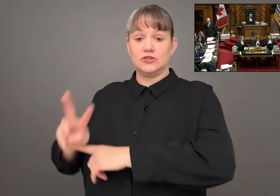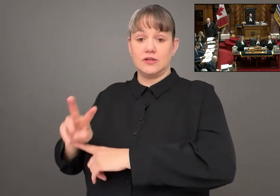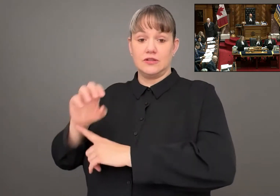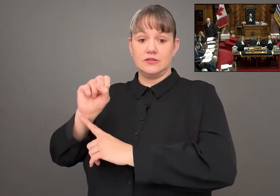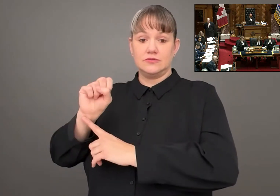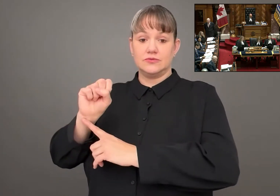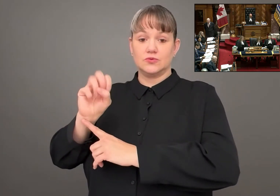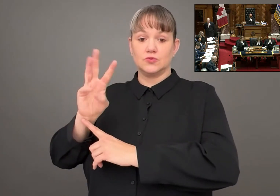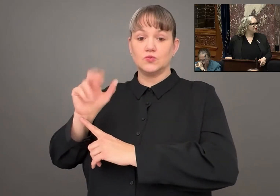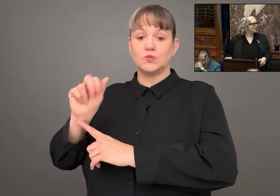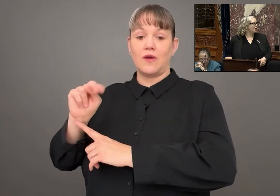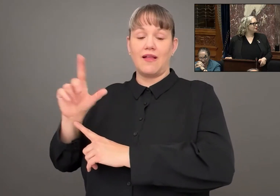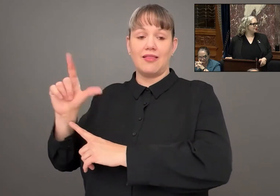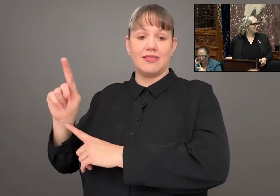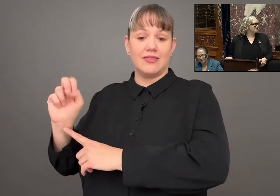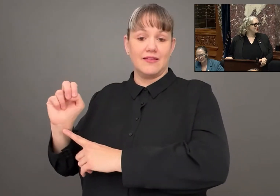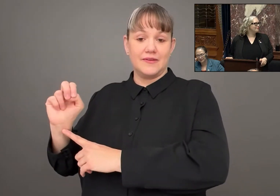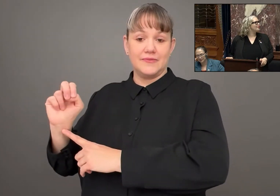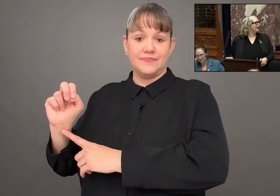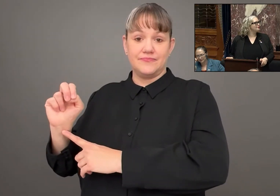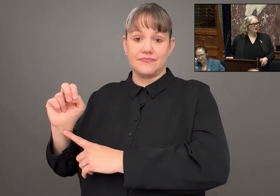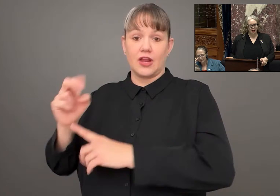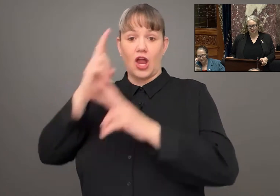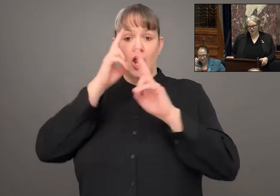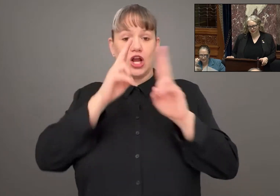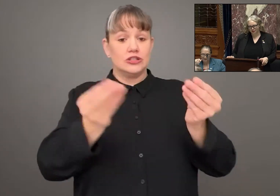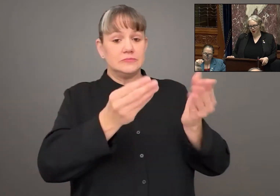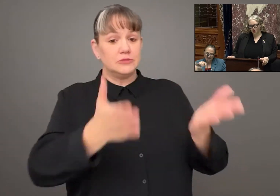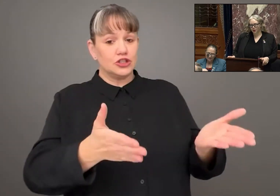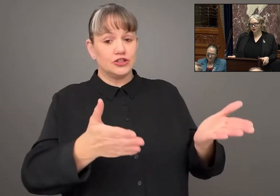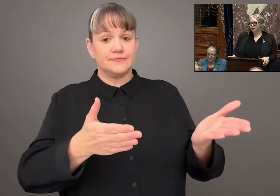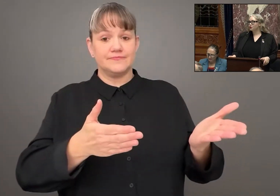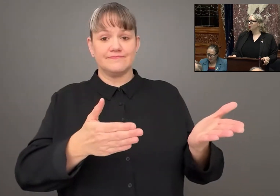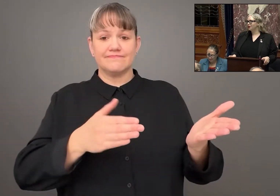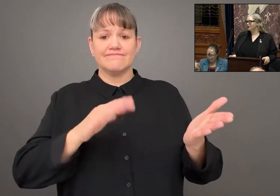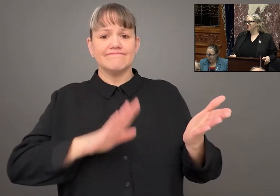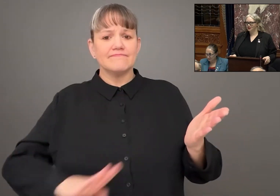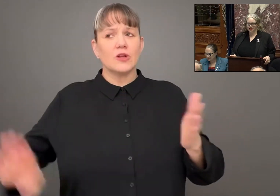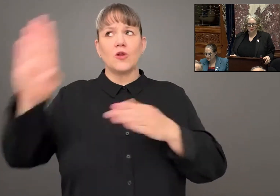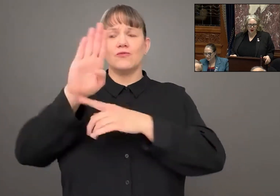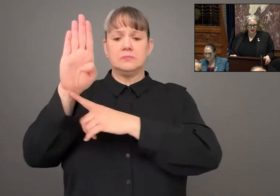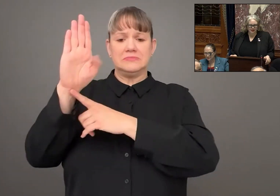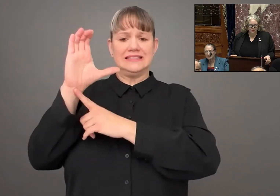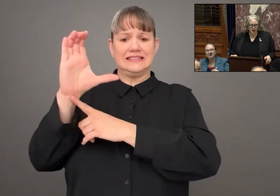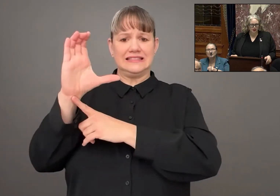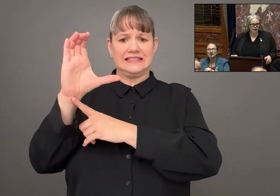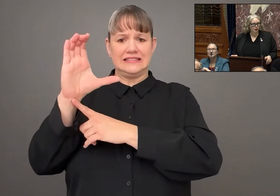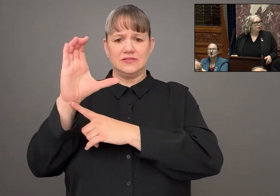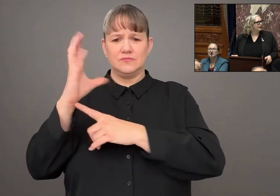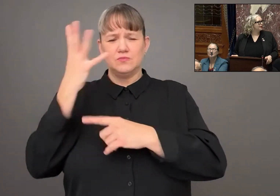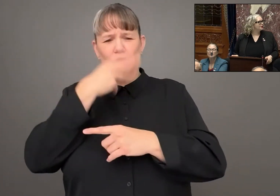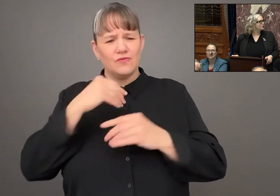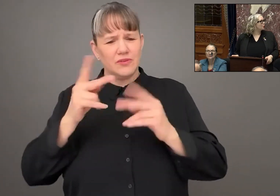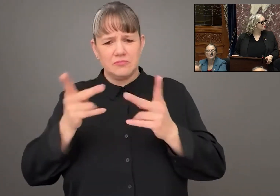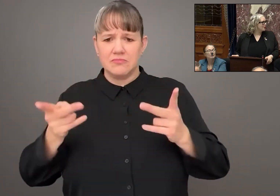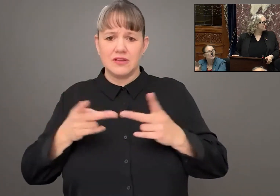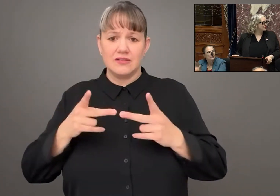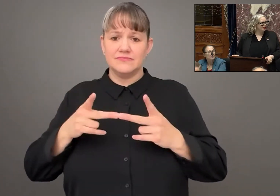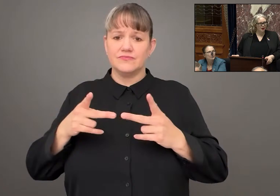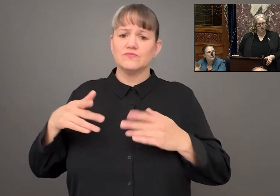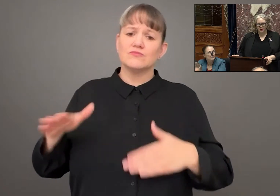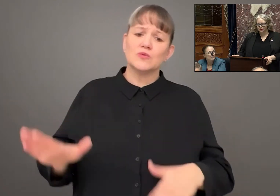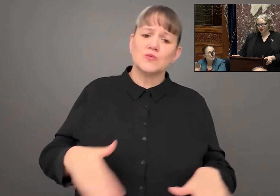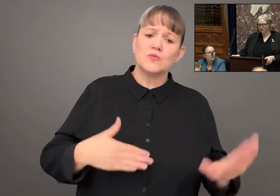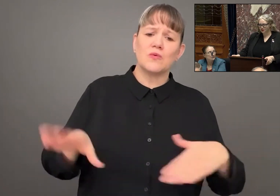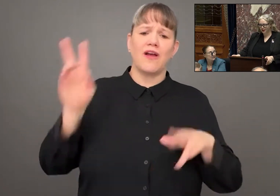every corner of this province offers something unforgettable. Whether strolling in our City of Gardens here in Victoria, storm